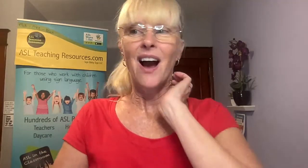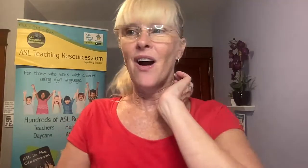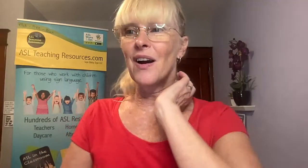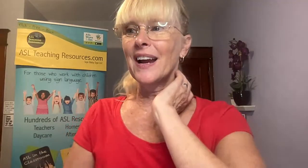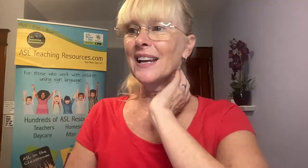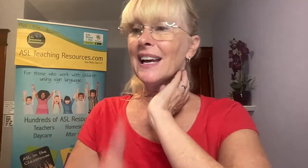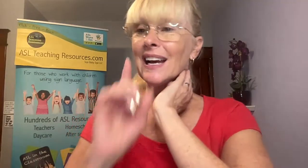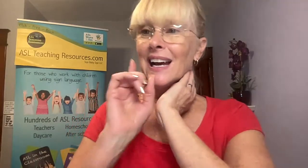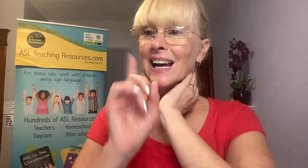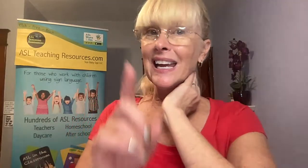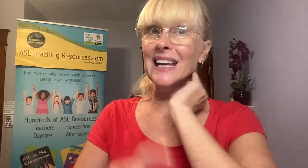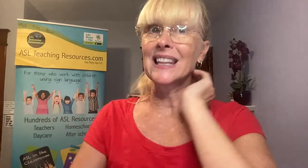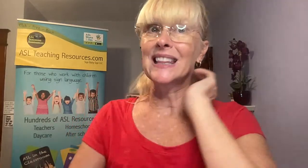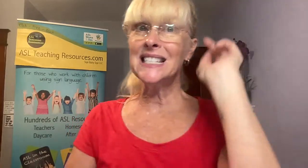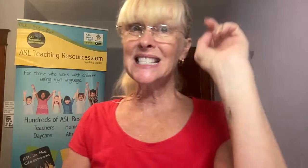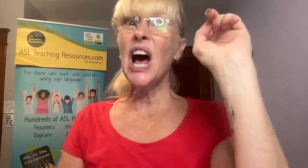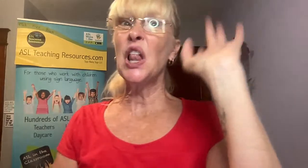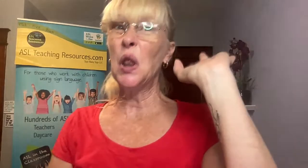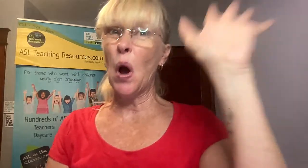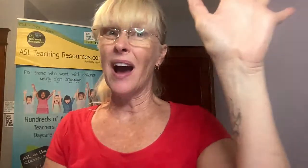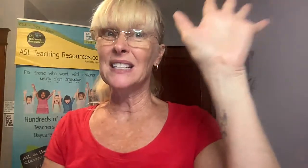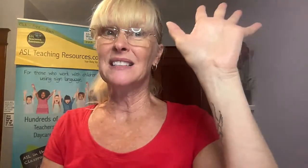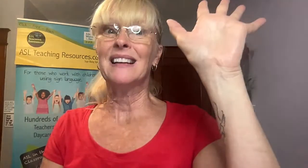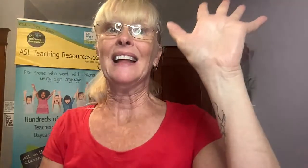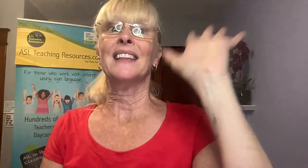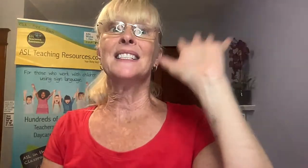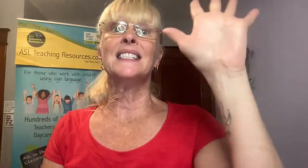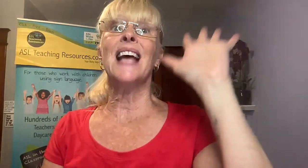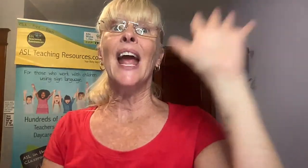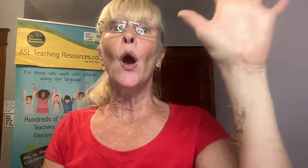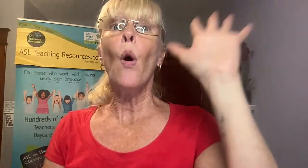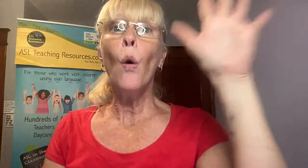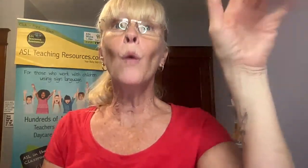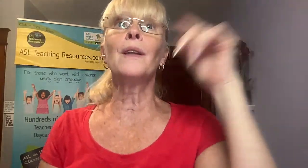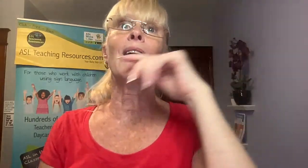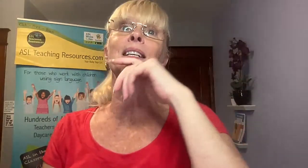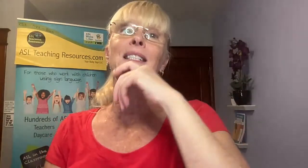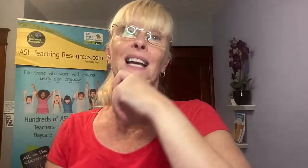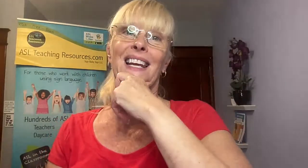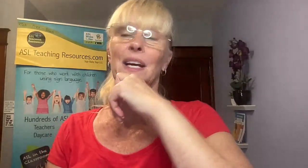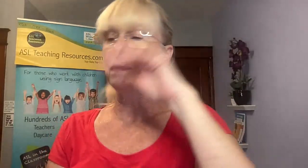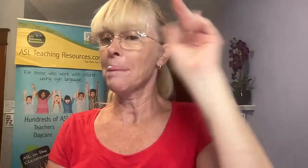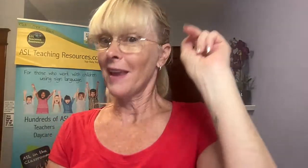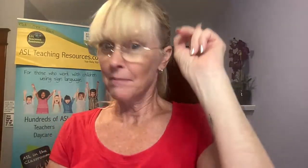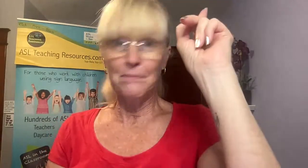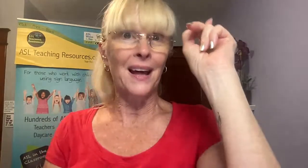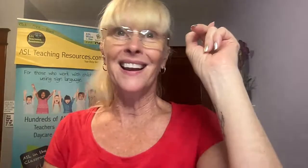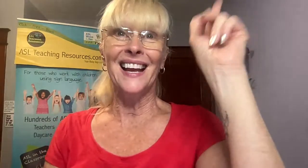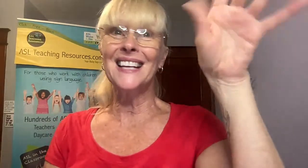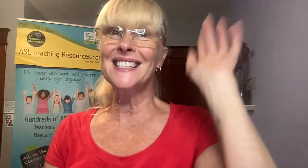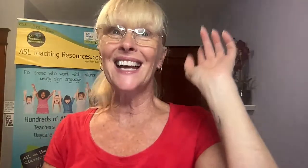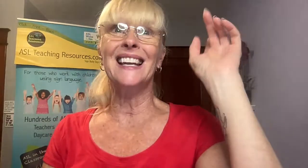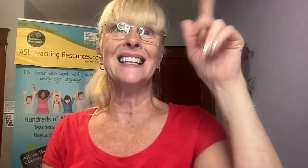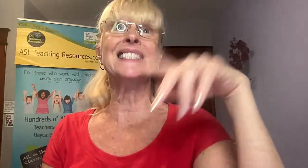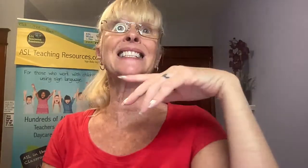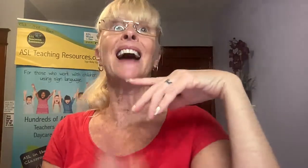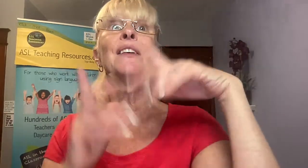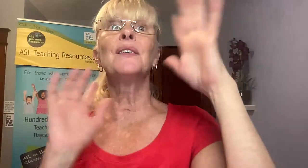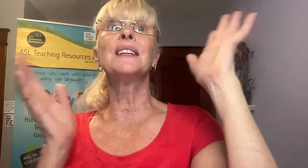All right. Again, this is a lot. This is a whole lot to take in. But like I said, this title of this